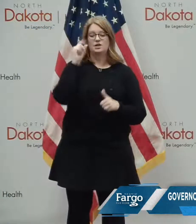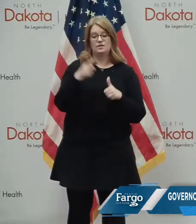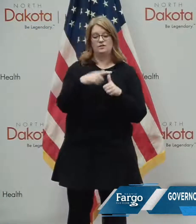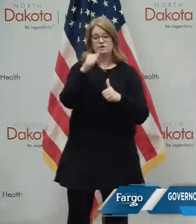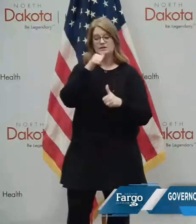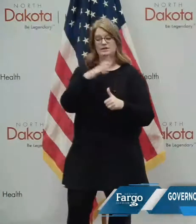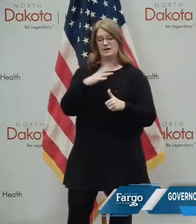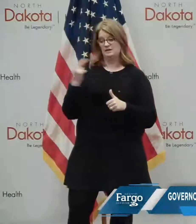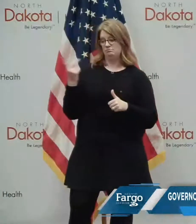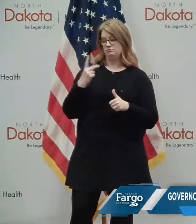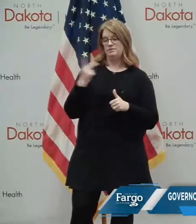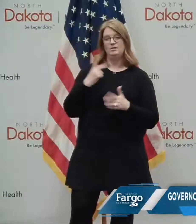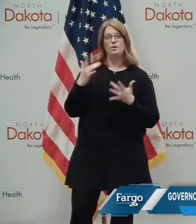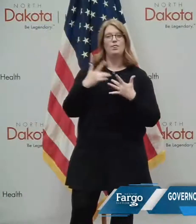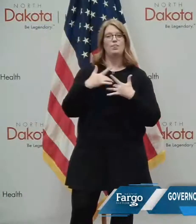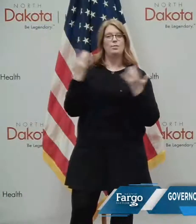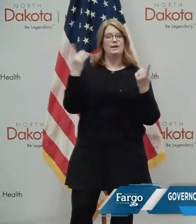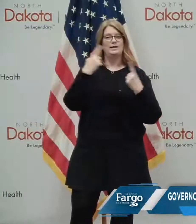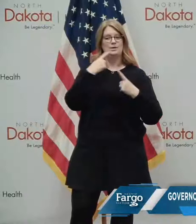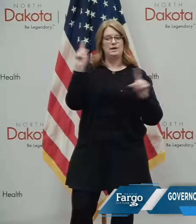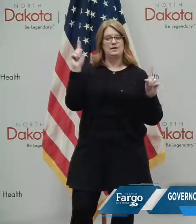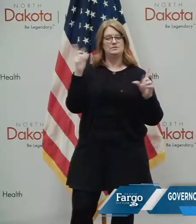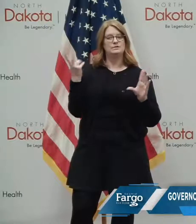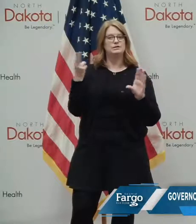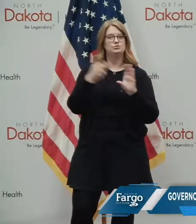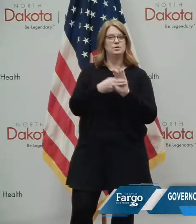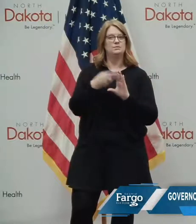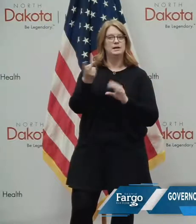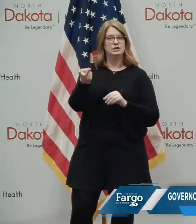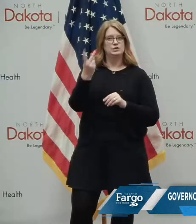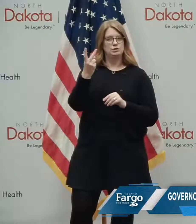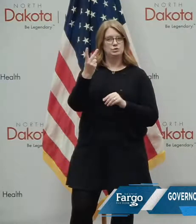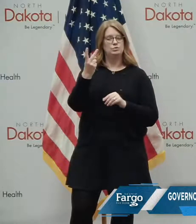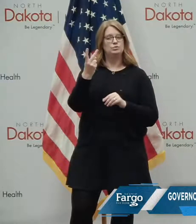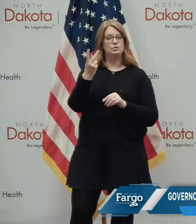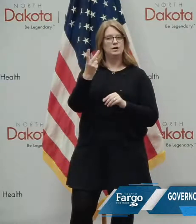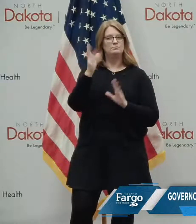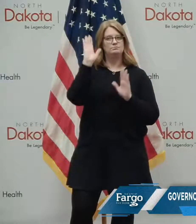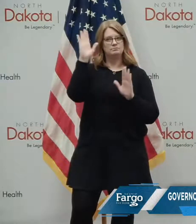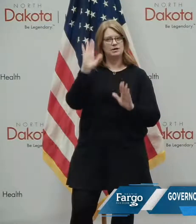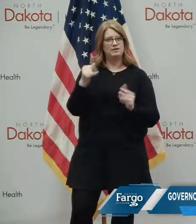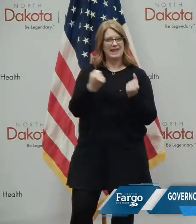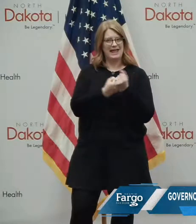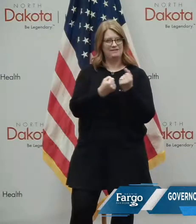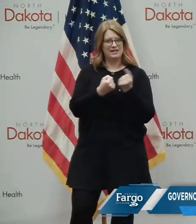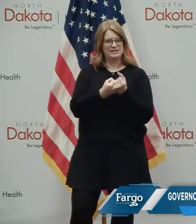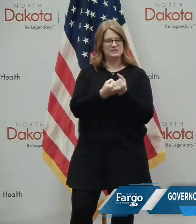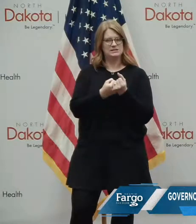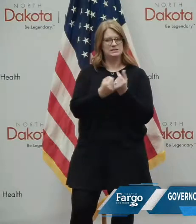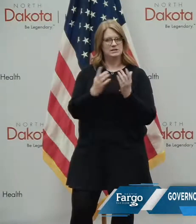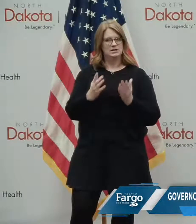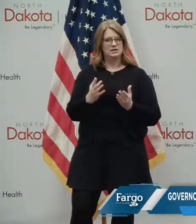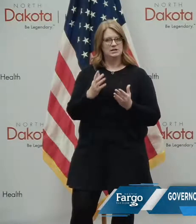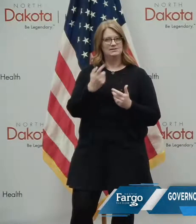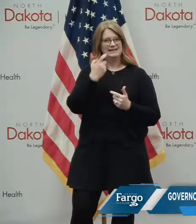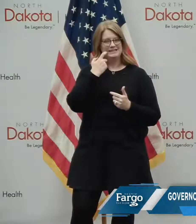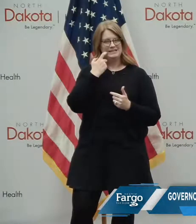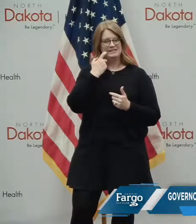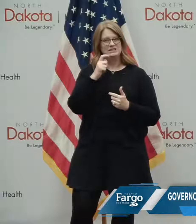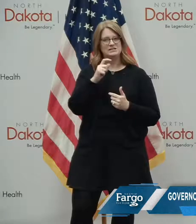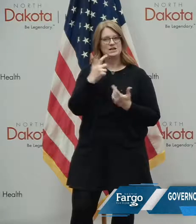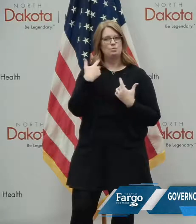I were thrilled to announce that we'll be joined by 2 phenomenal advocates in the addiction and recovery